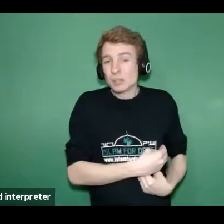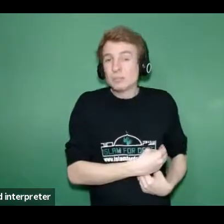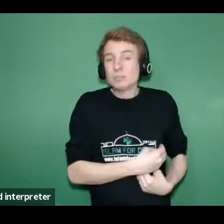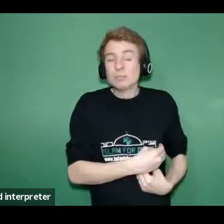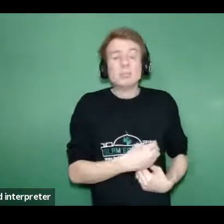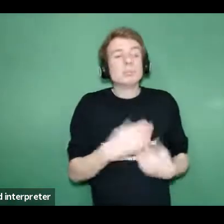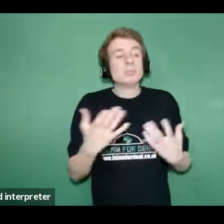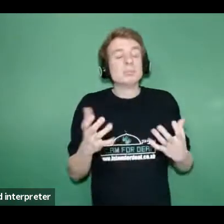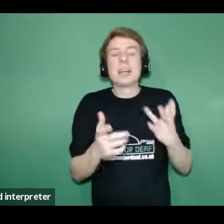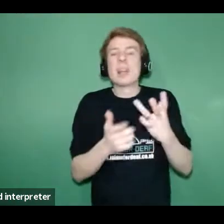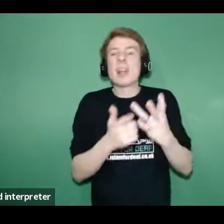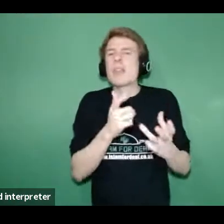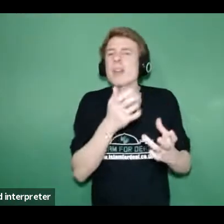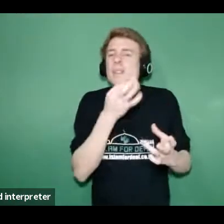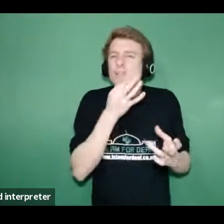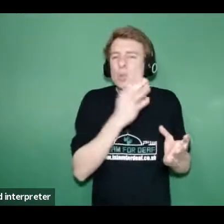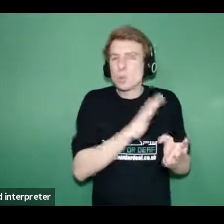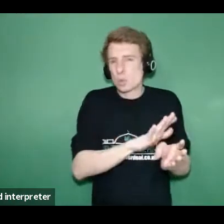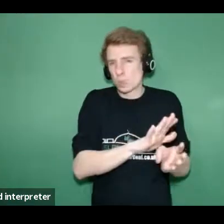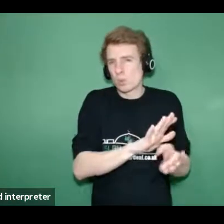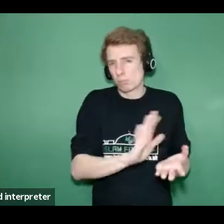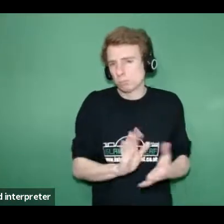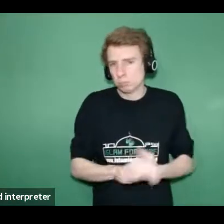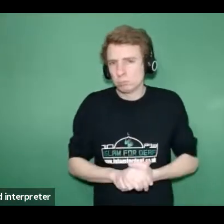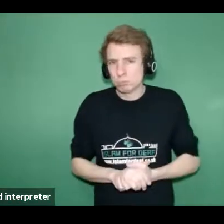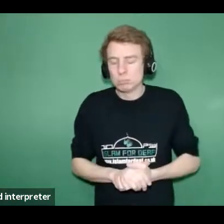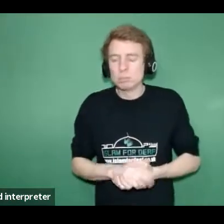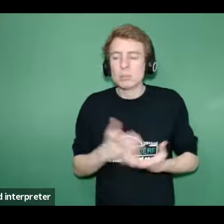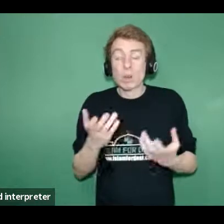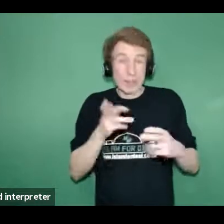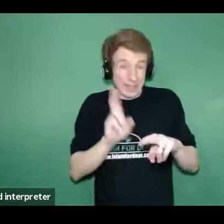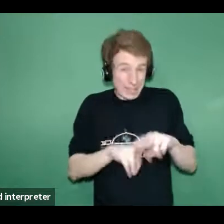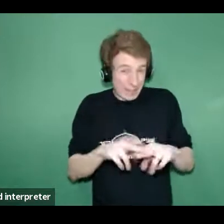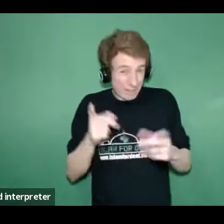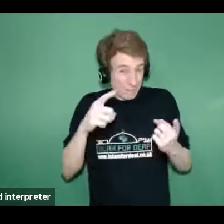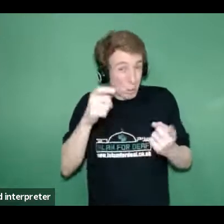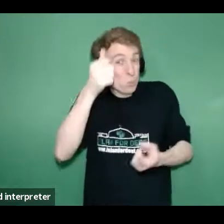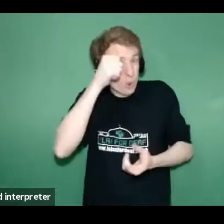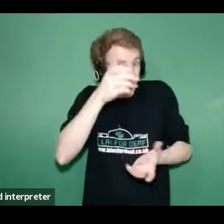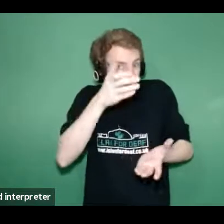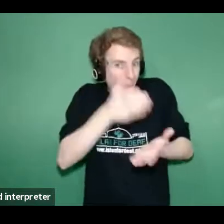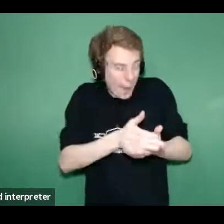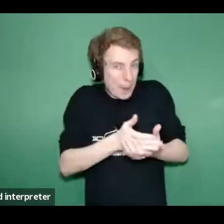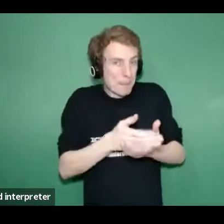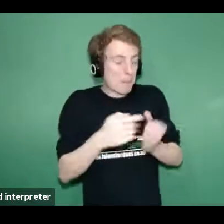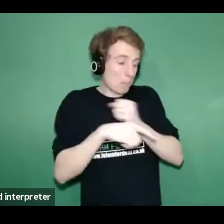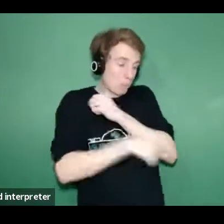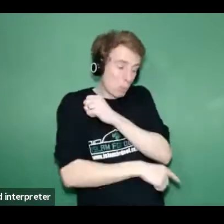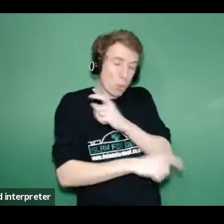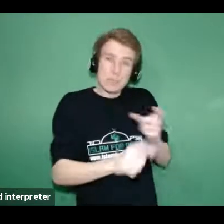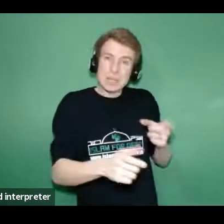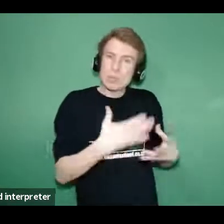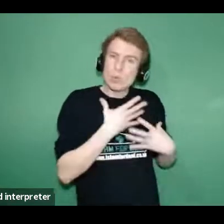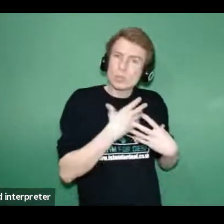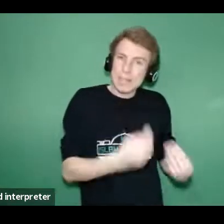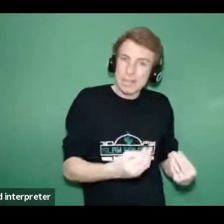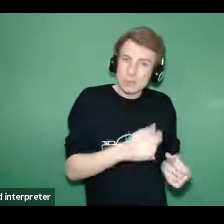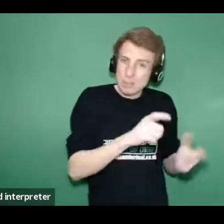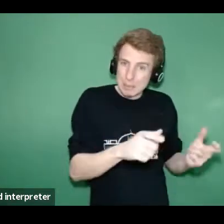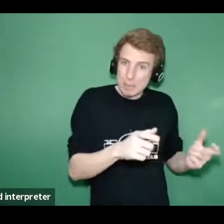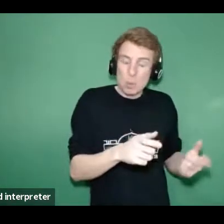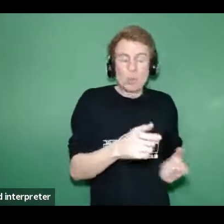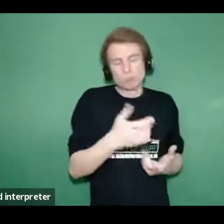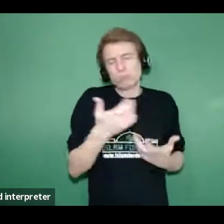it's due for. So if you can ascertain that it will only go to the poor and the destitute, then this is permissible, and if